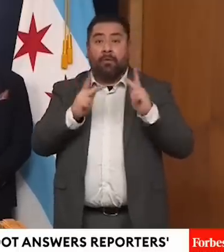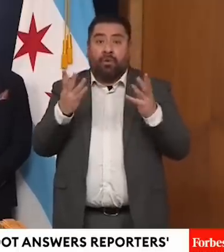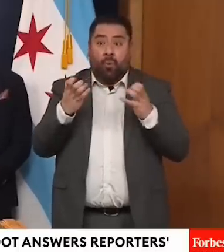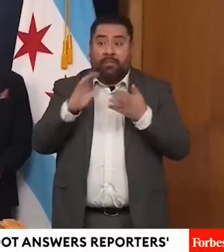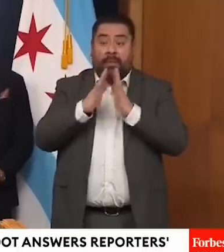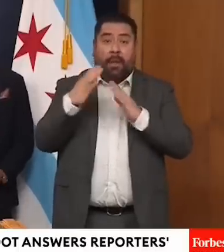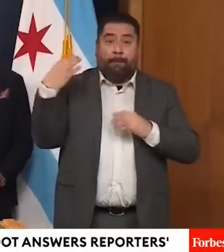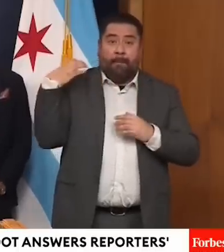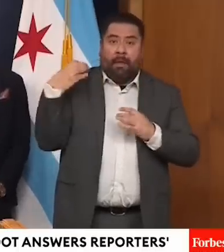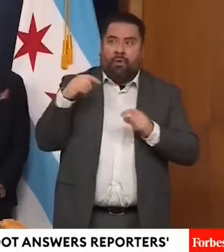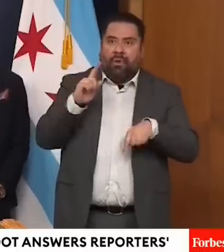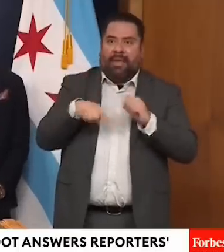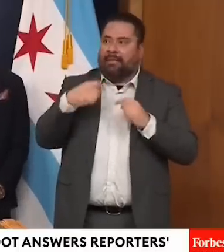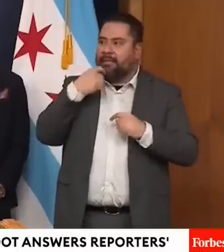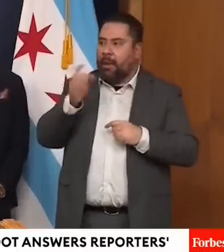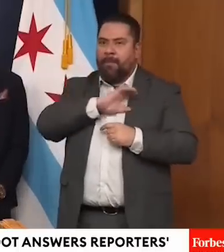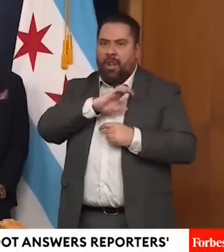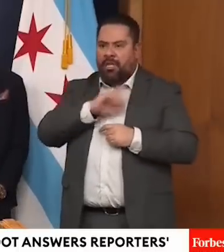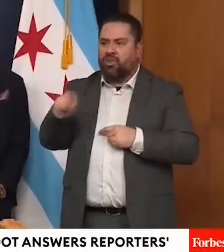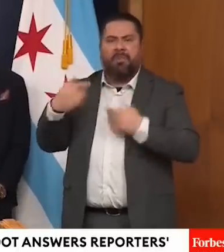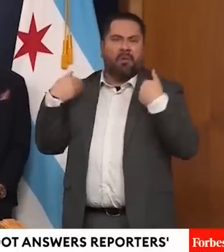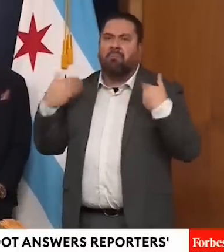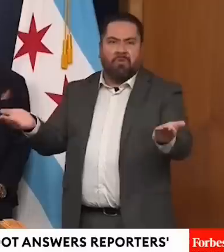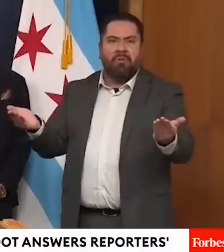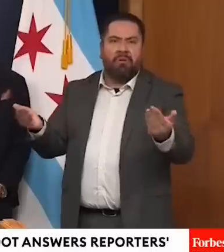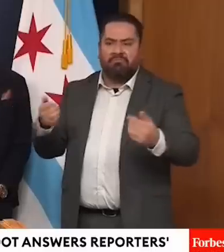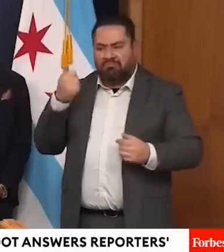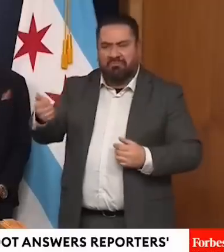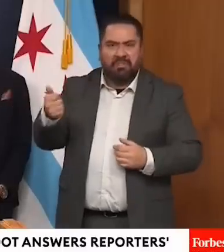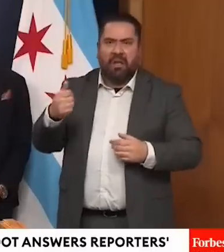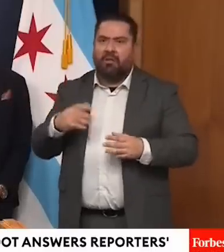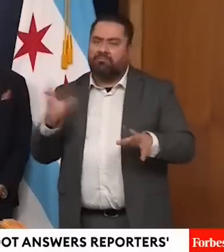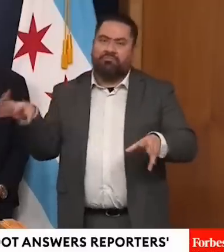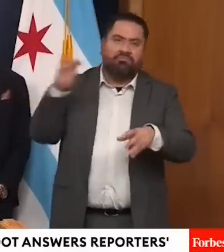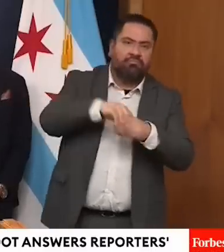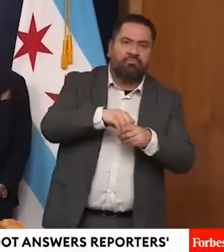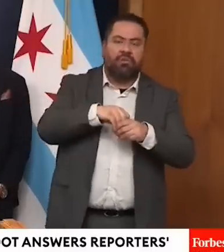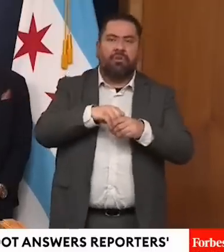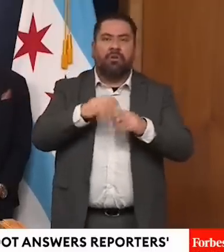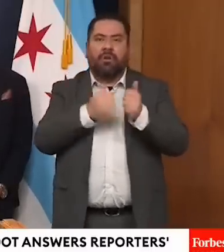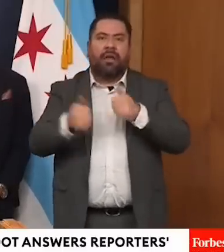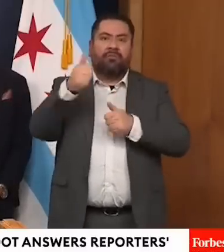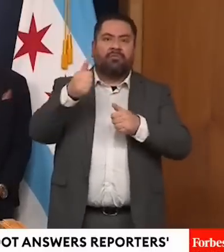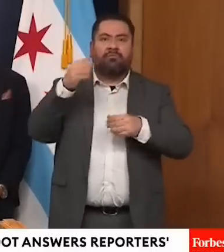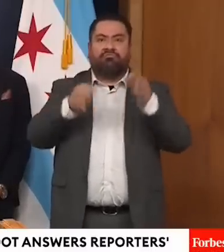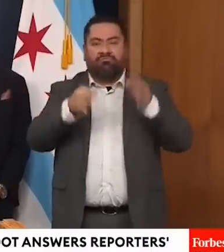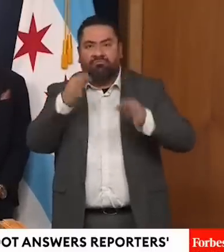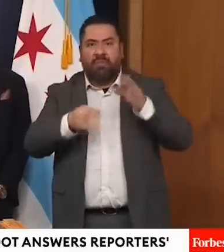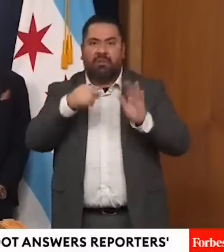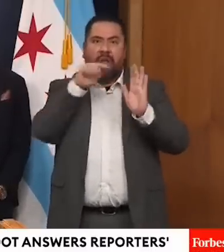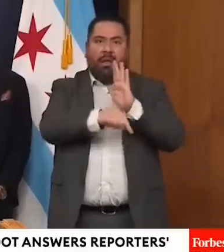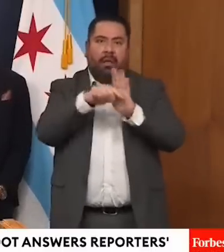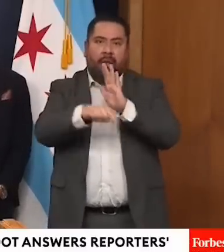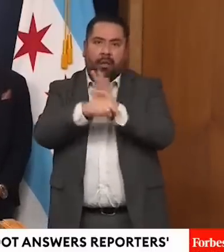the person who says that our police officers should be free to engage in extrajudicial killings, which is what